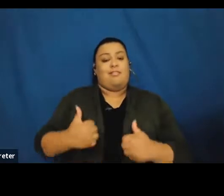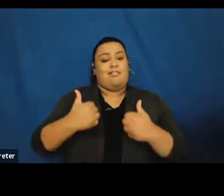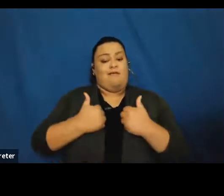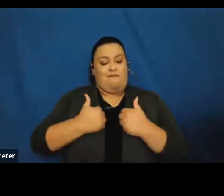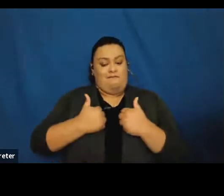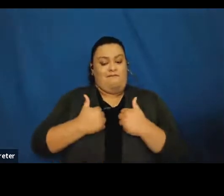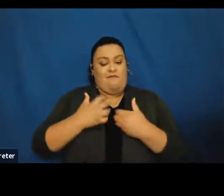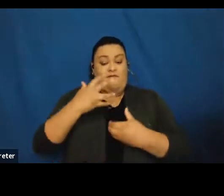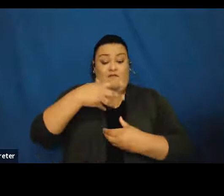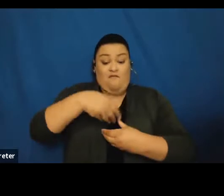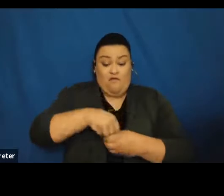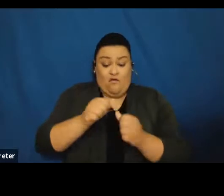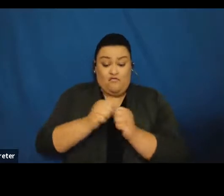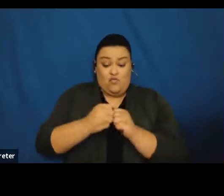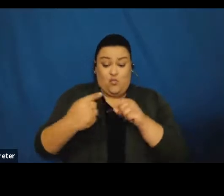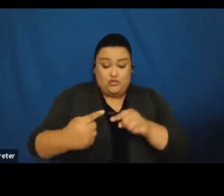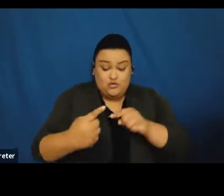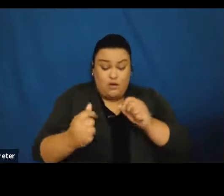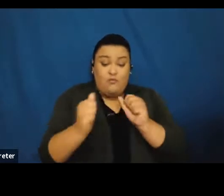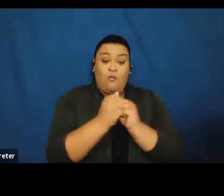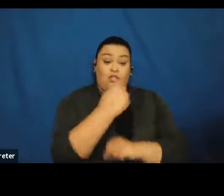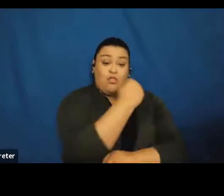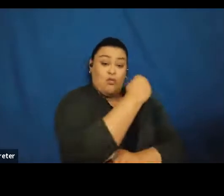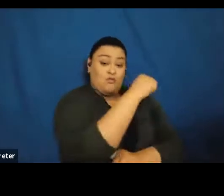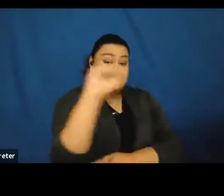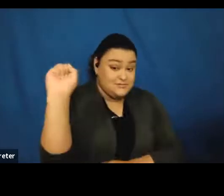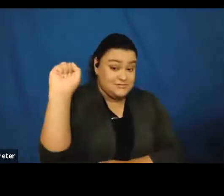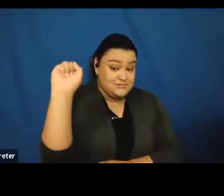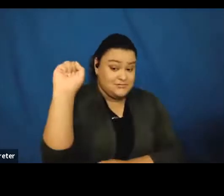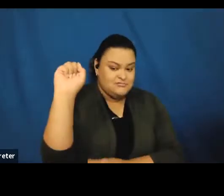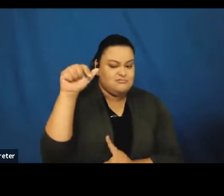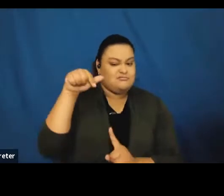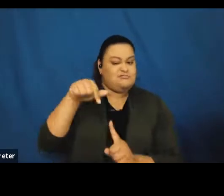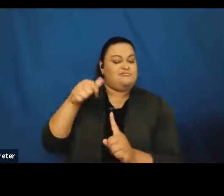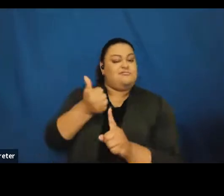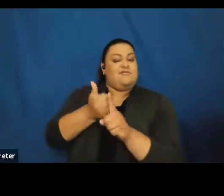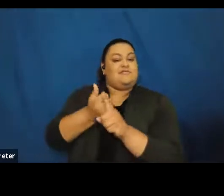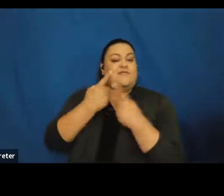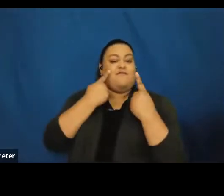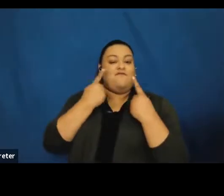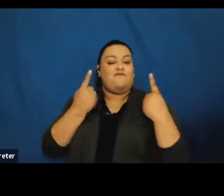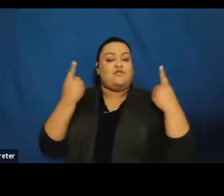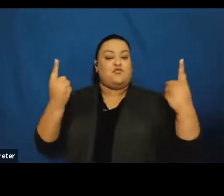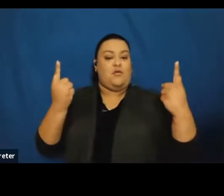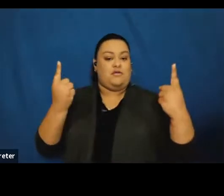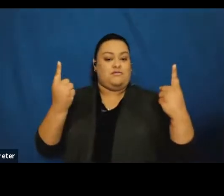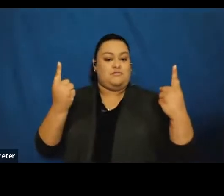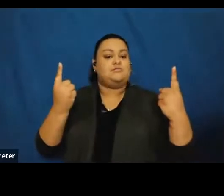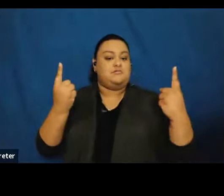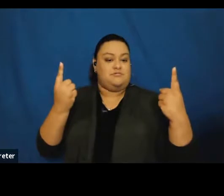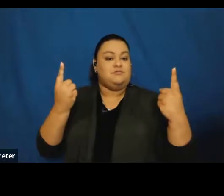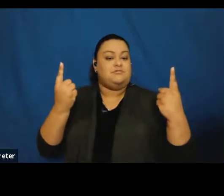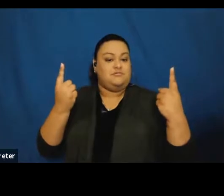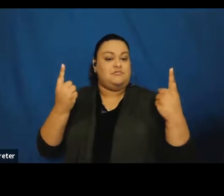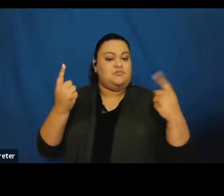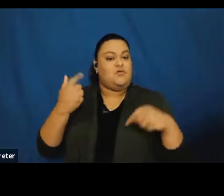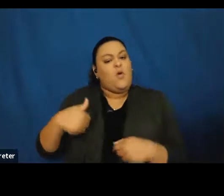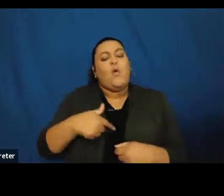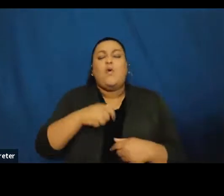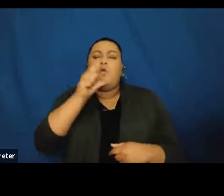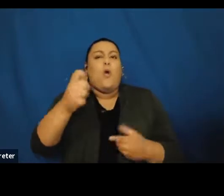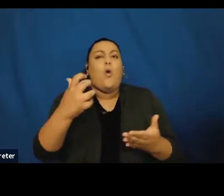struggle and resistance is victorious in nature. It is a victory. We may not win the war, or